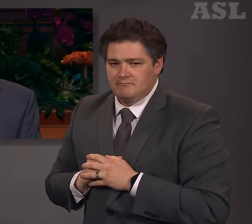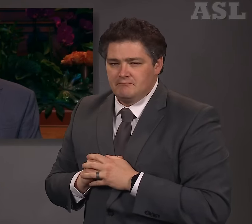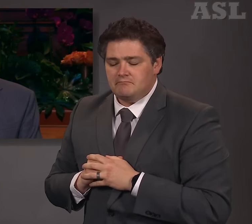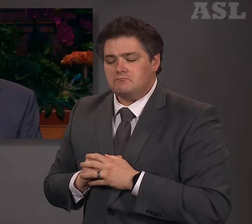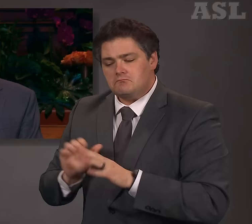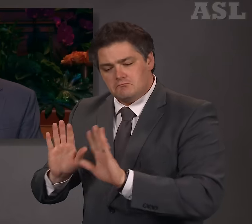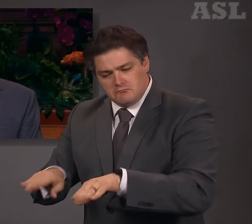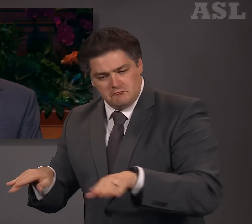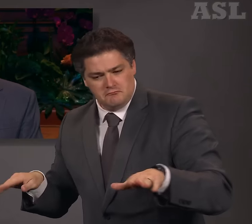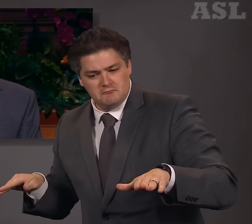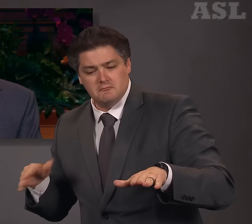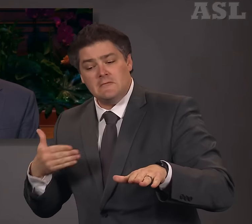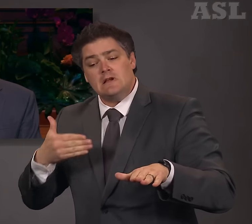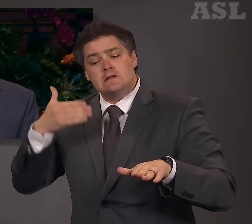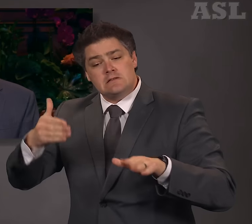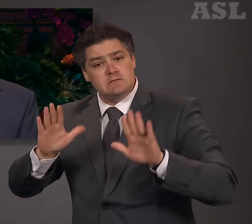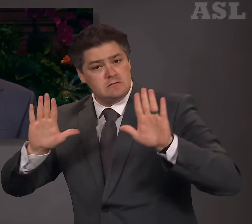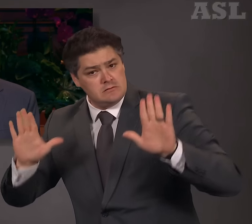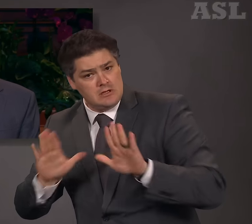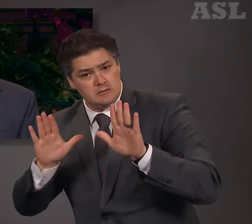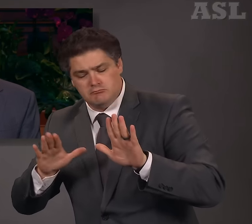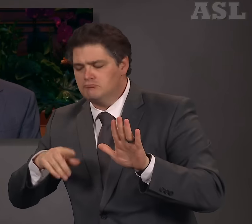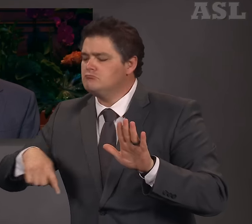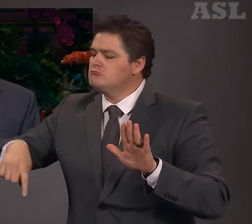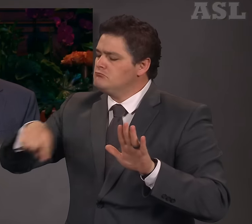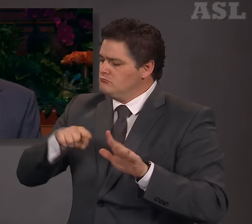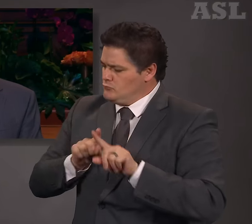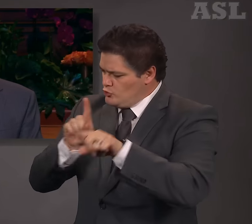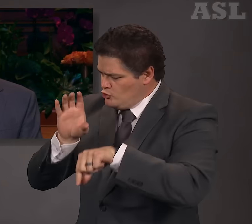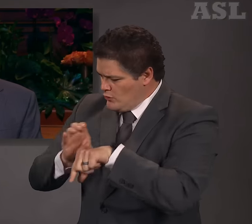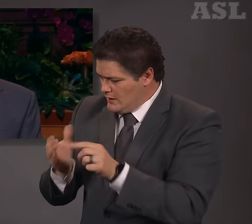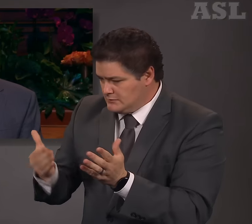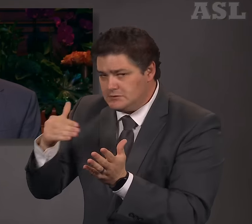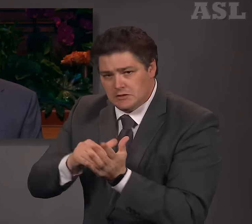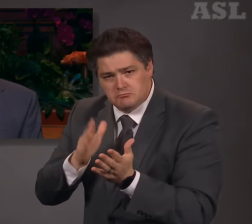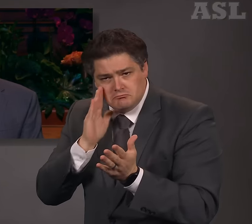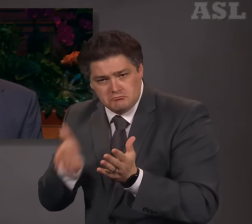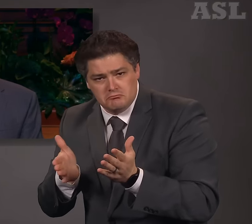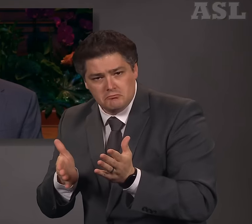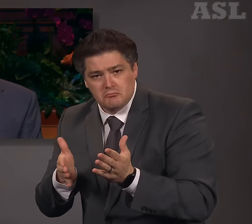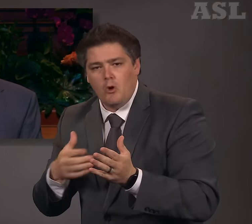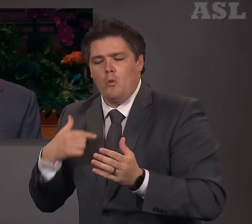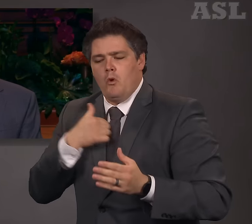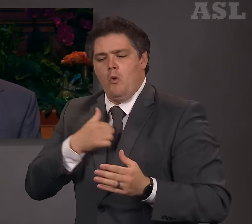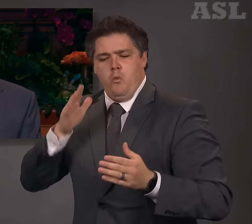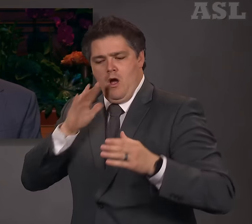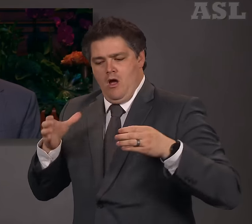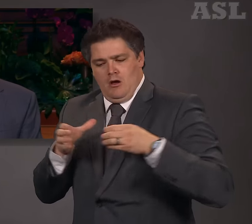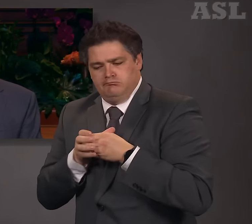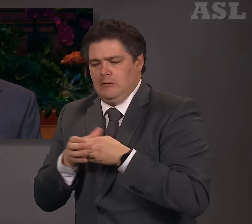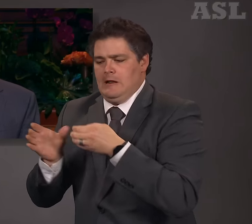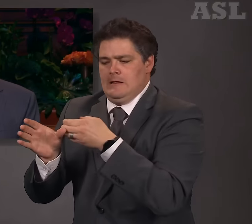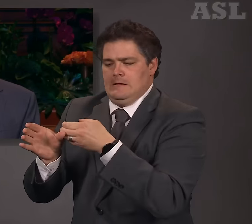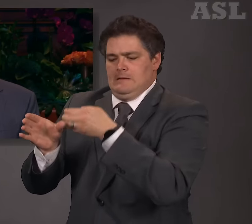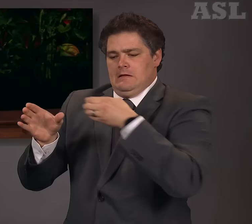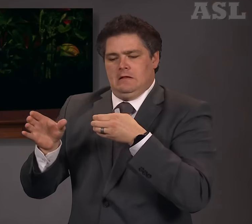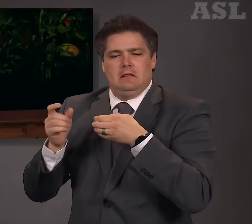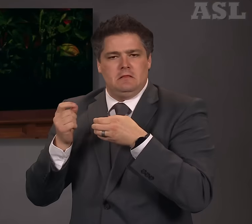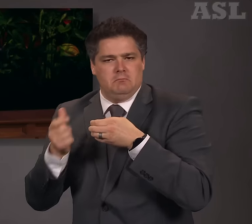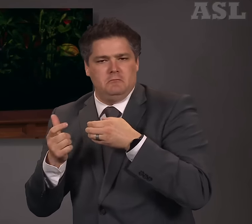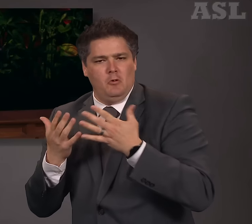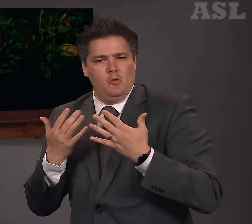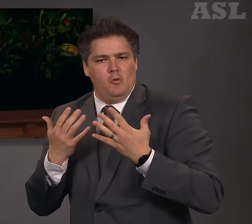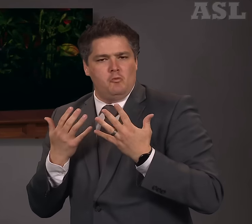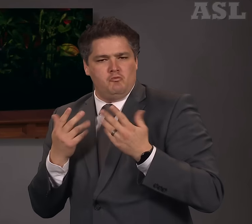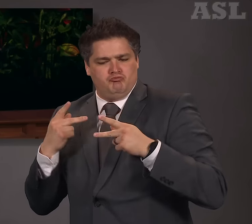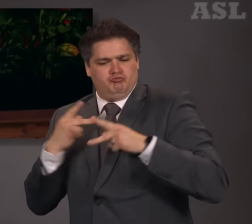Next Sunday, we'll go back to church. We'll stay by ourselves until our daughter's sickness is known, but we will go back." They did